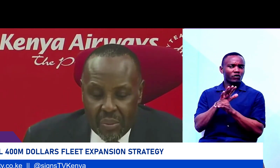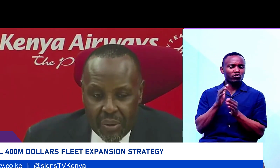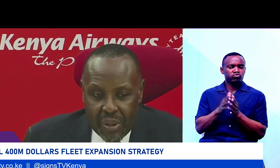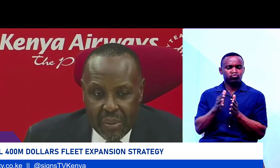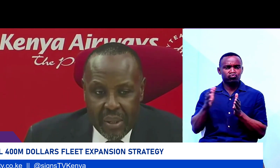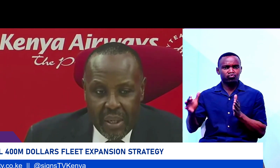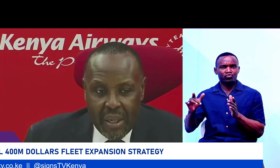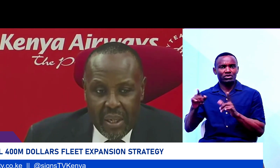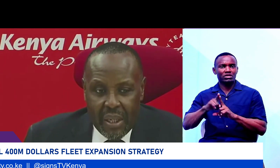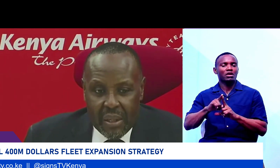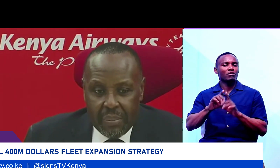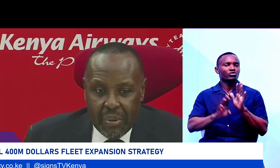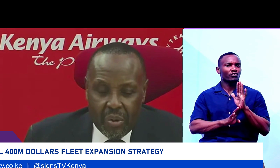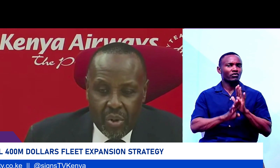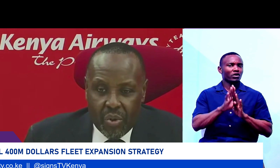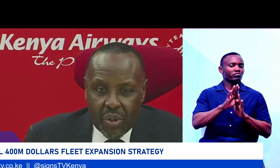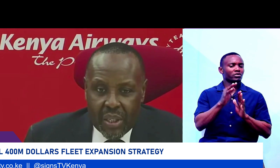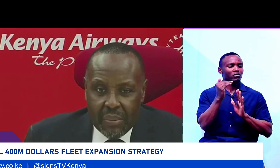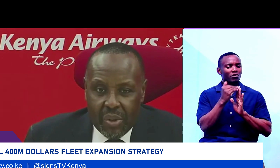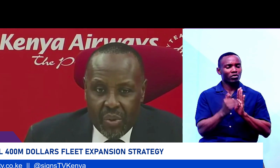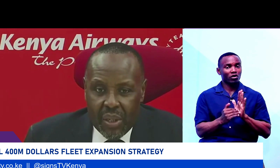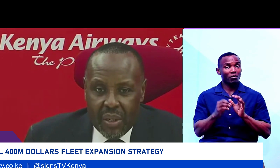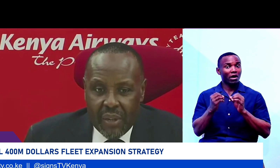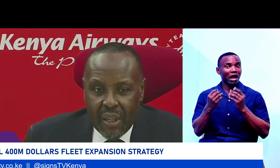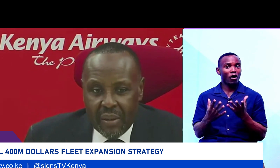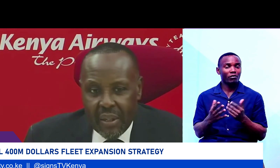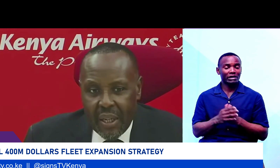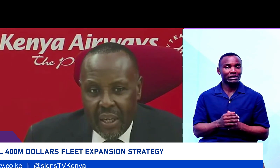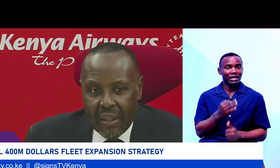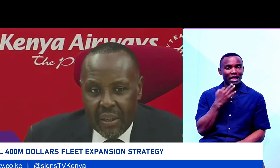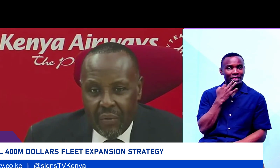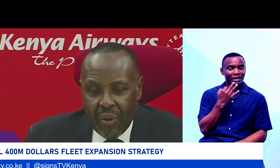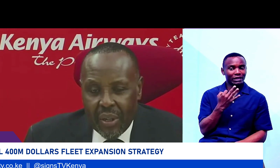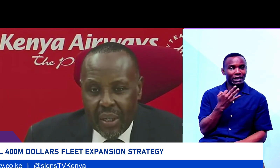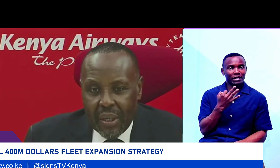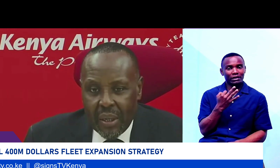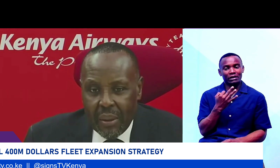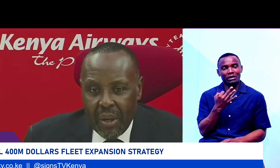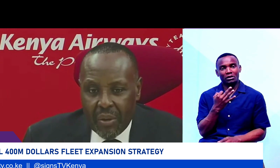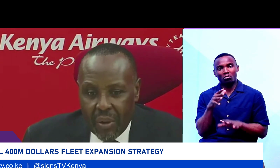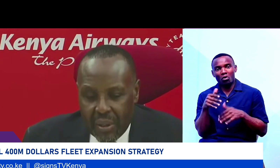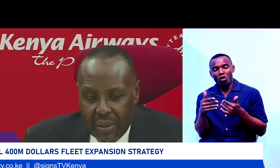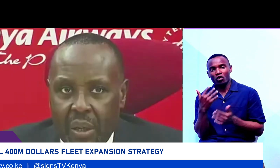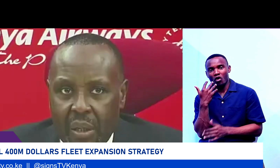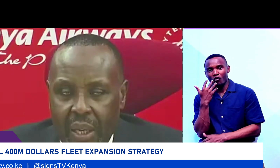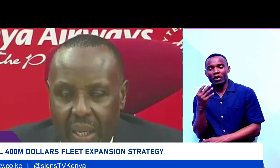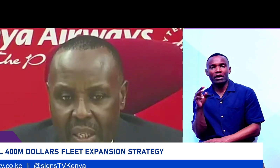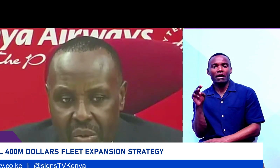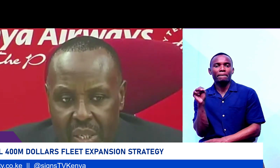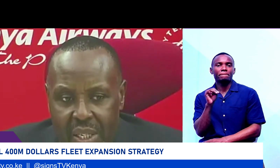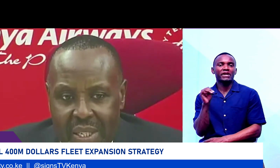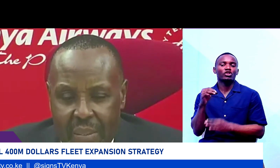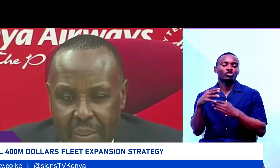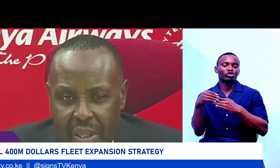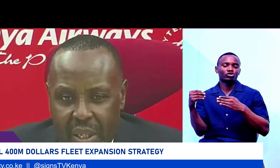program is going to cost us between $300 and $400 million. The industry is experiencing a